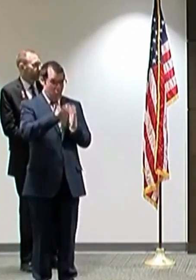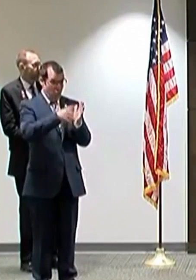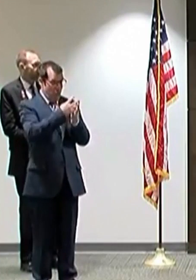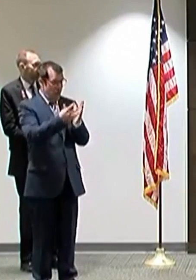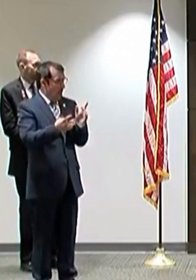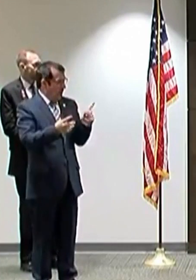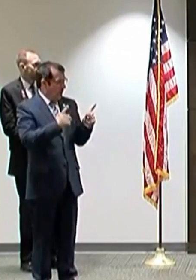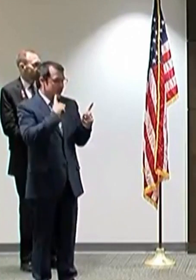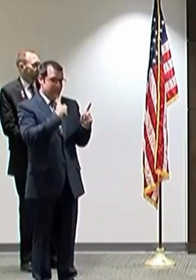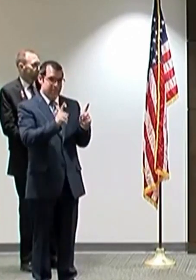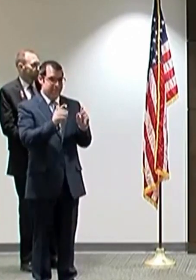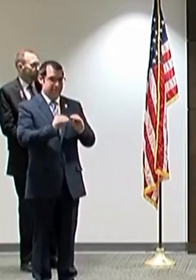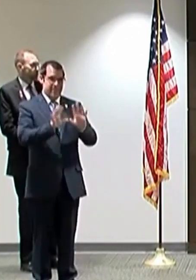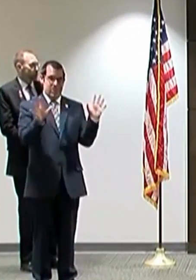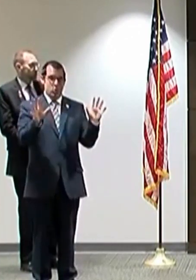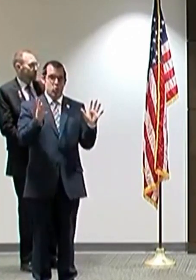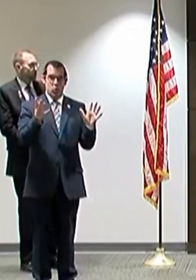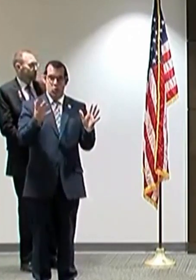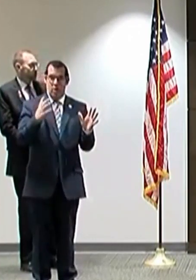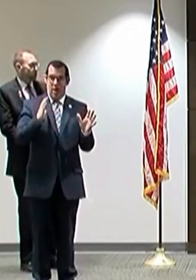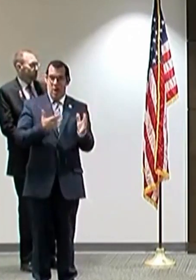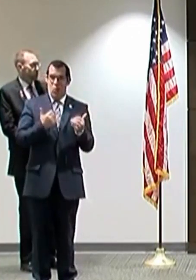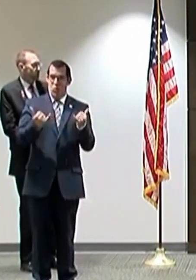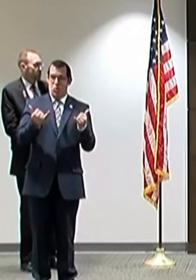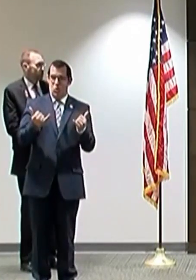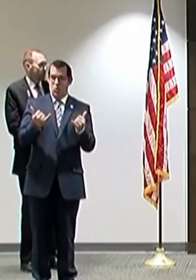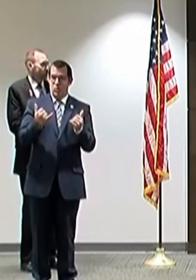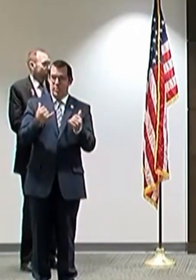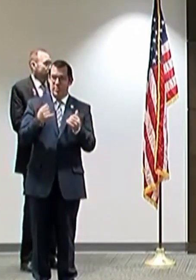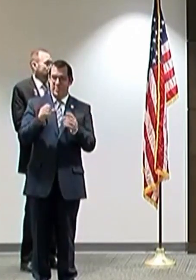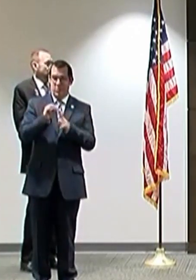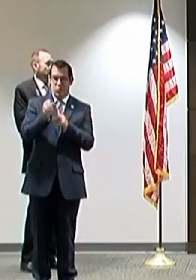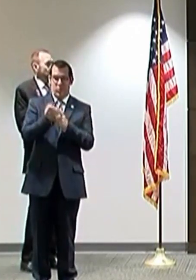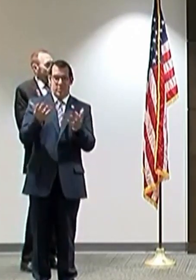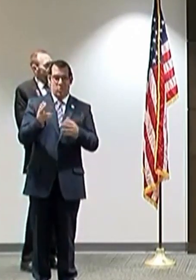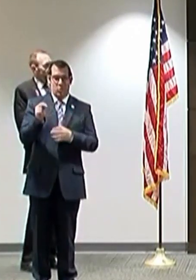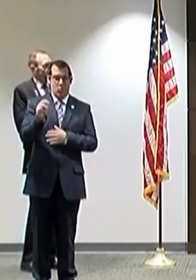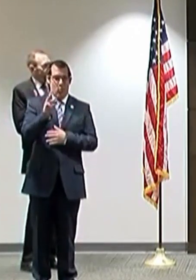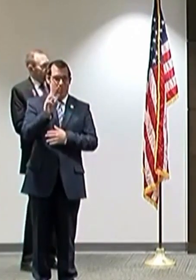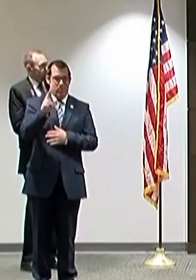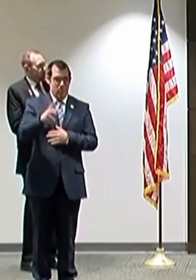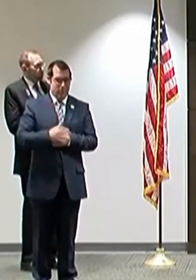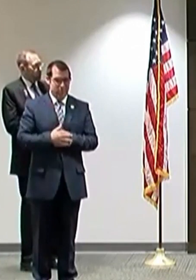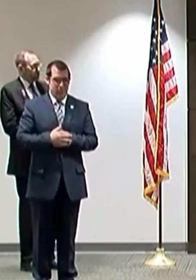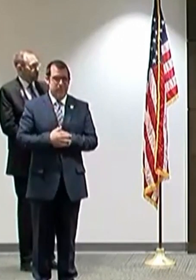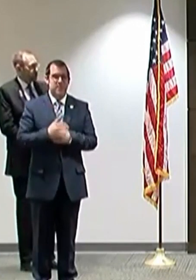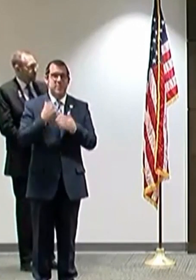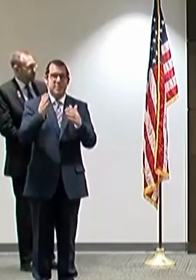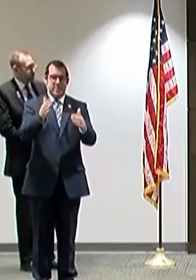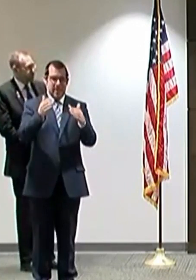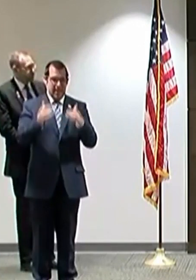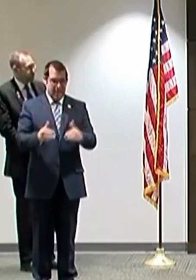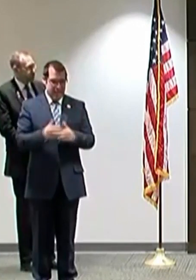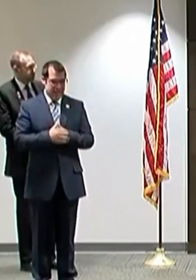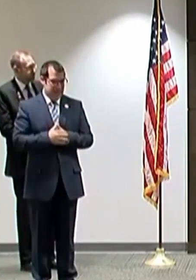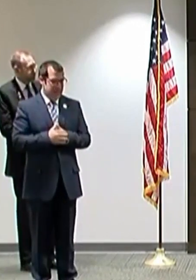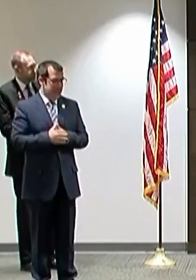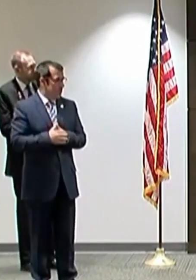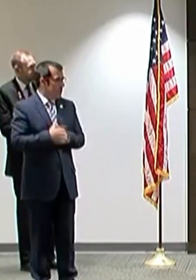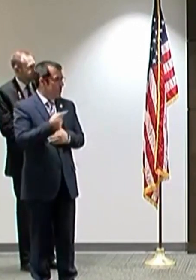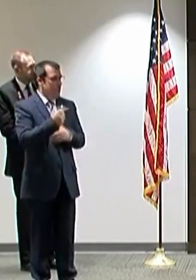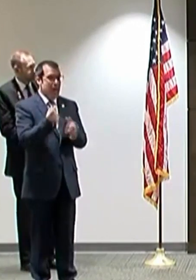for itself in terms of where we are in Northwest Arkansas. If you go to the next one, this is the number